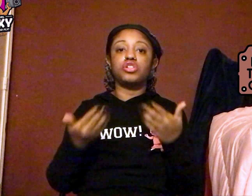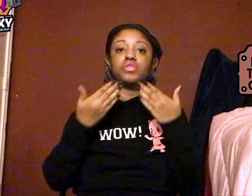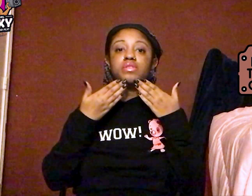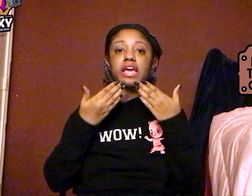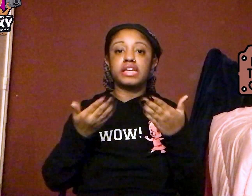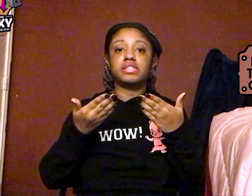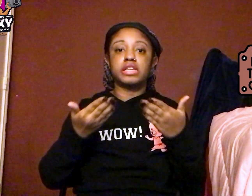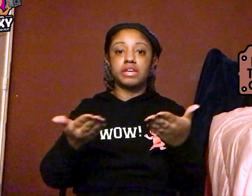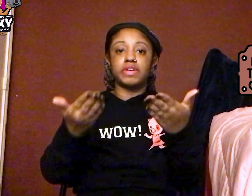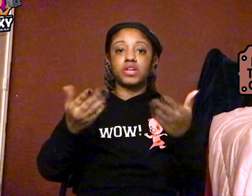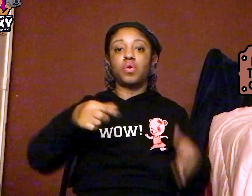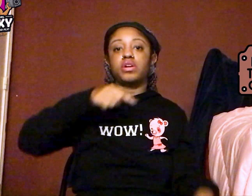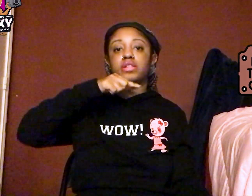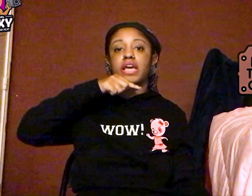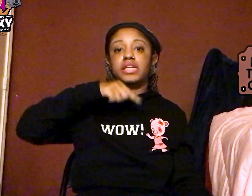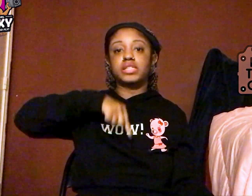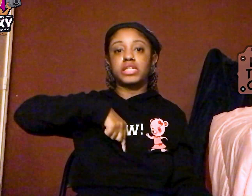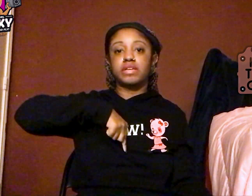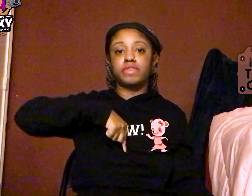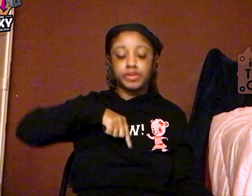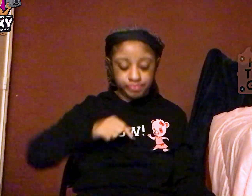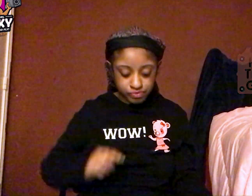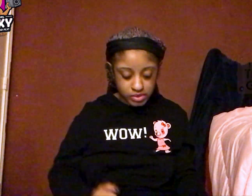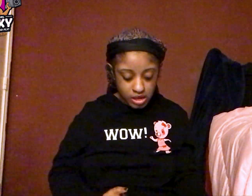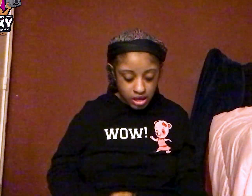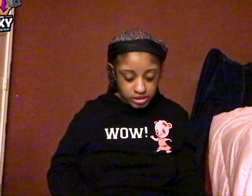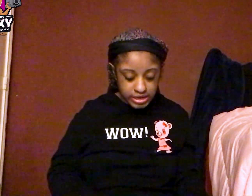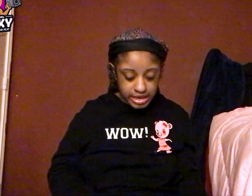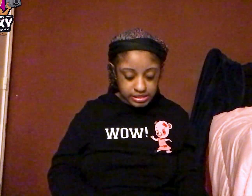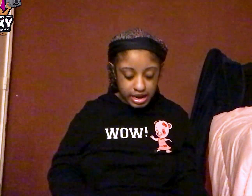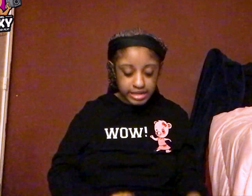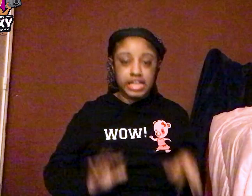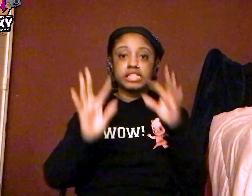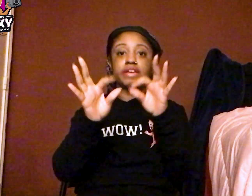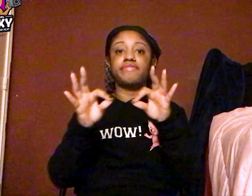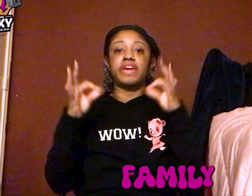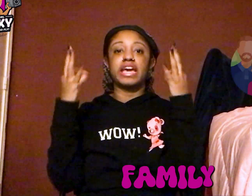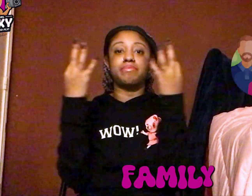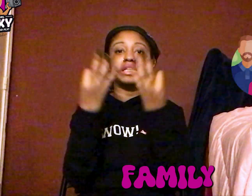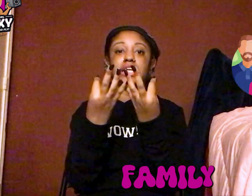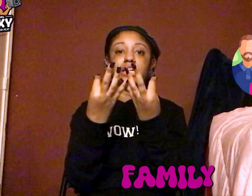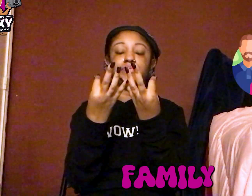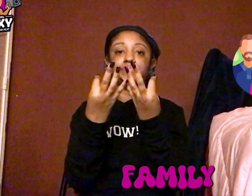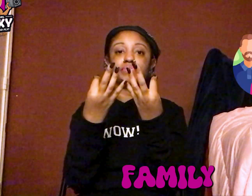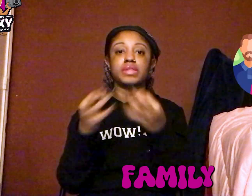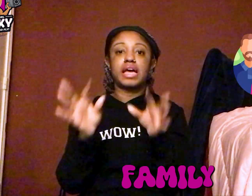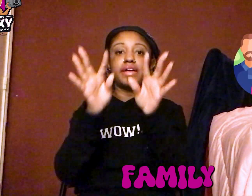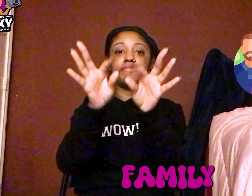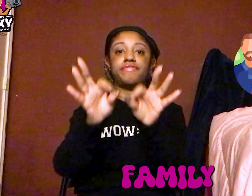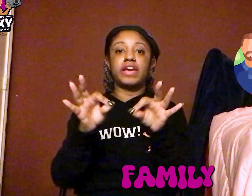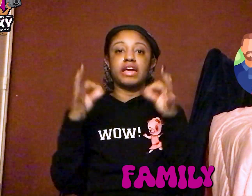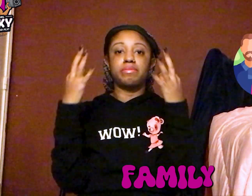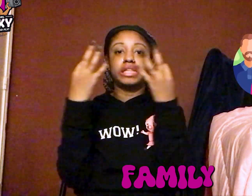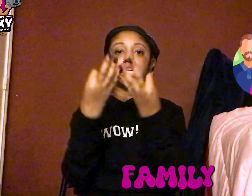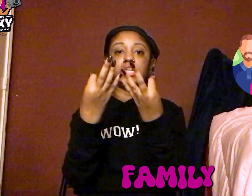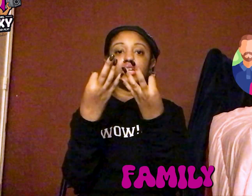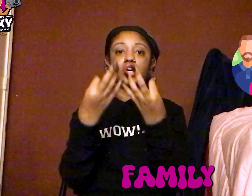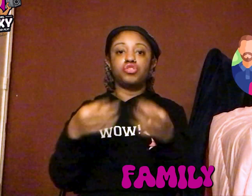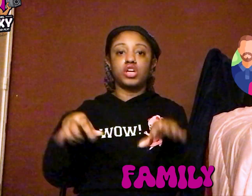do Thanksgiving or Thanksgiving. The next sign is family. Family. So you